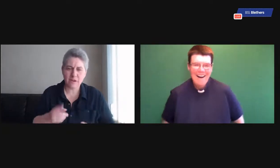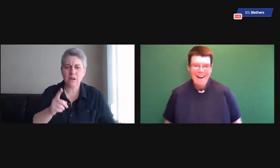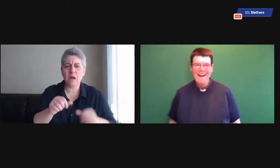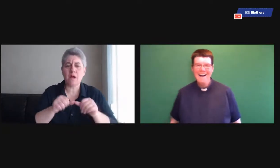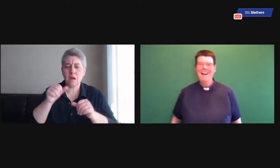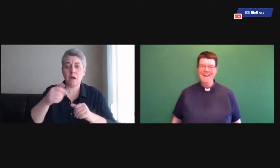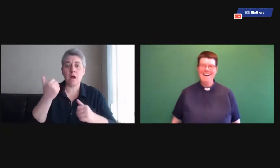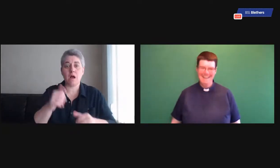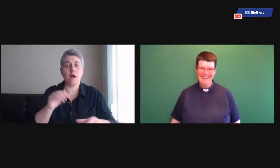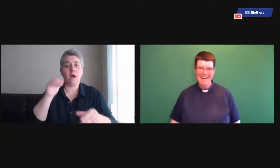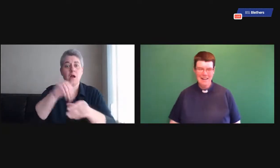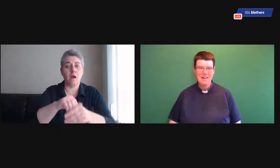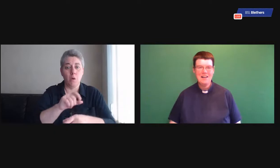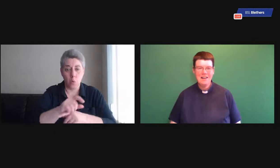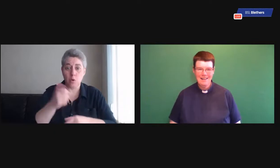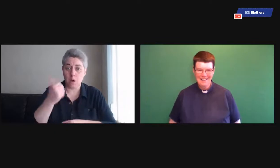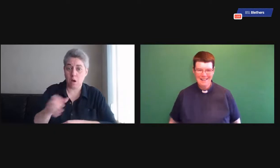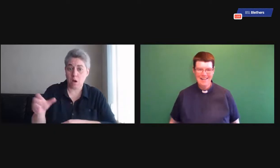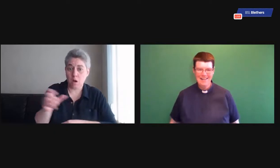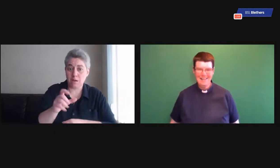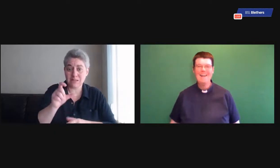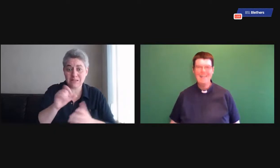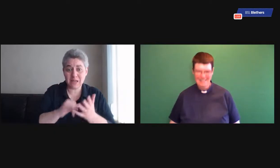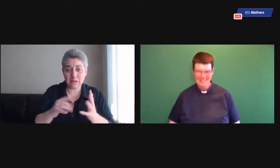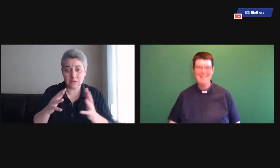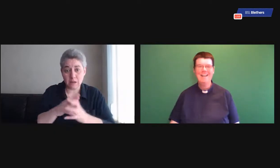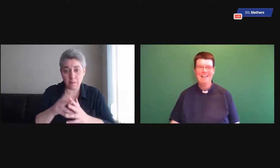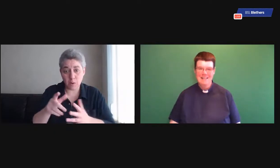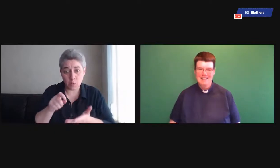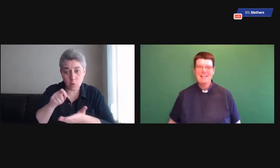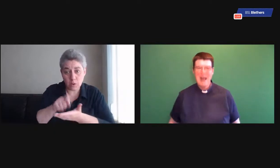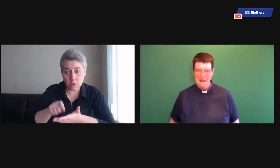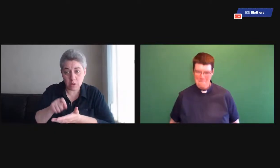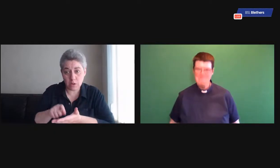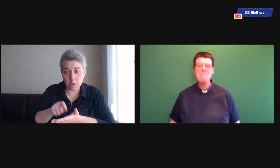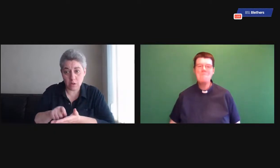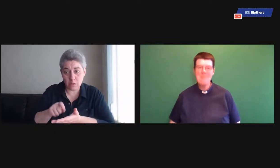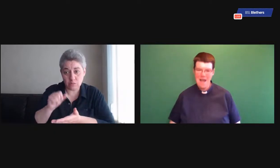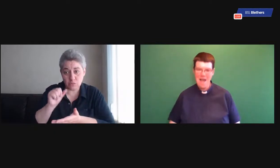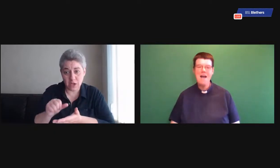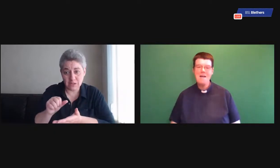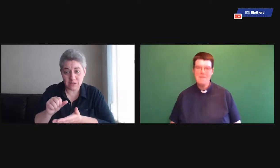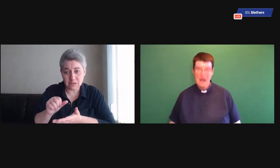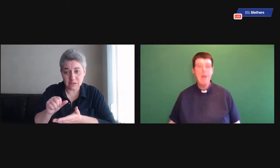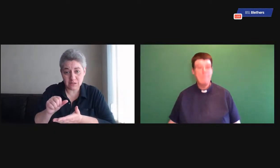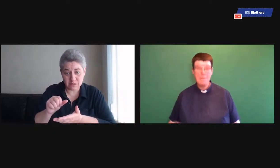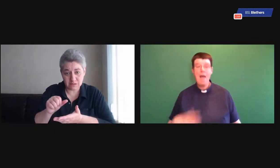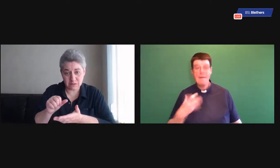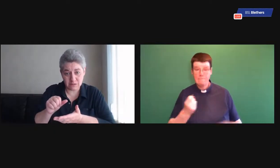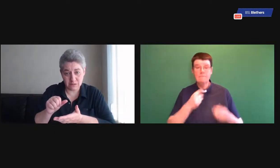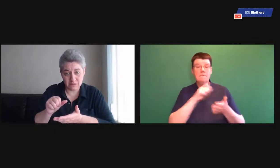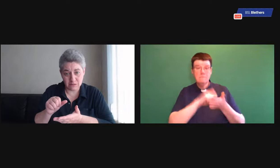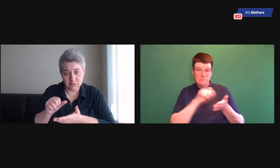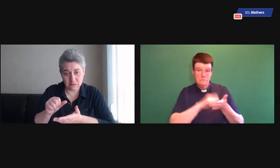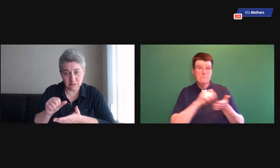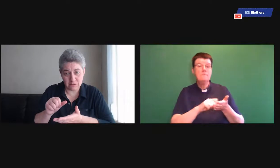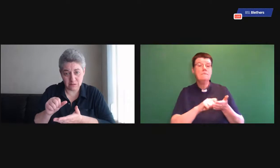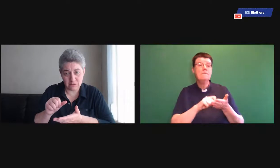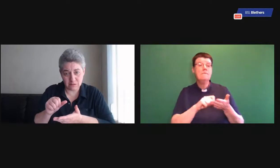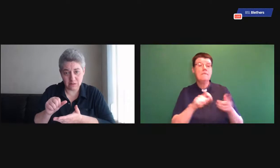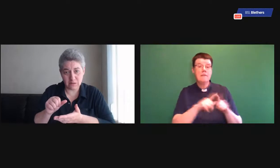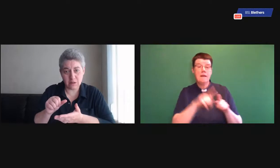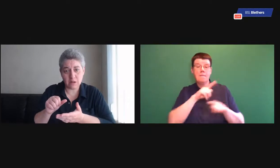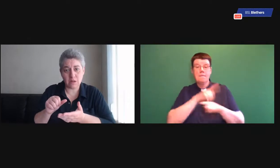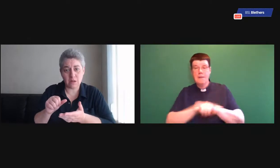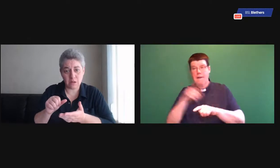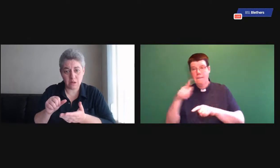in there. It's sad to hear, but it is nothing new, Mary. But anyway, eventually you got a CSW that you're happy with and